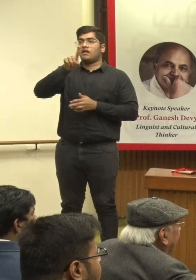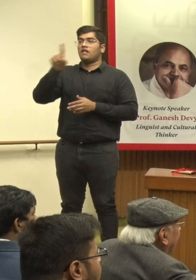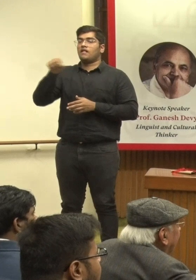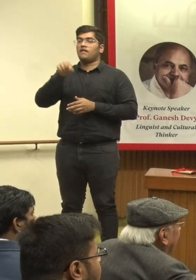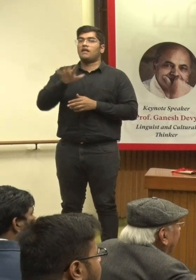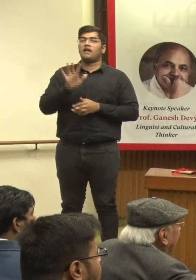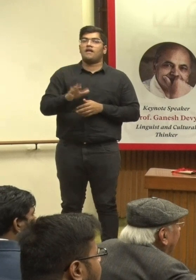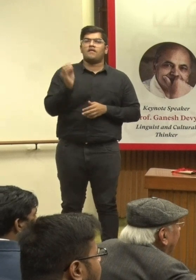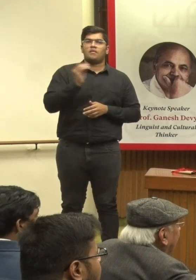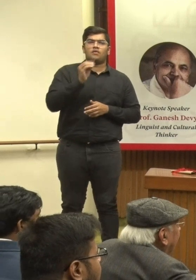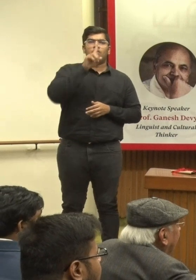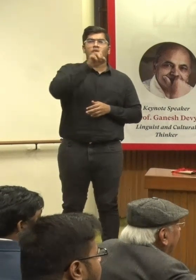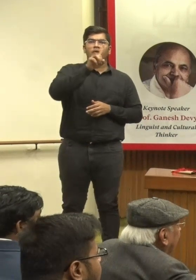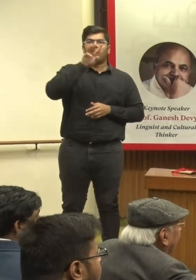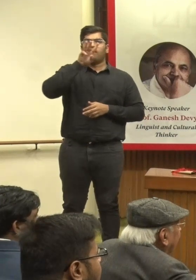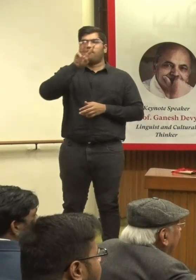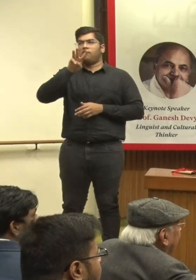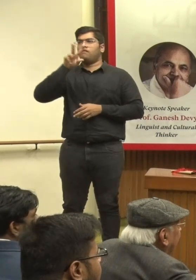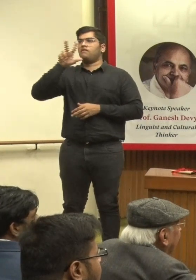had